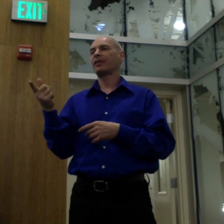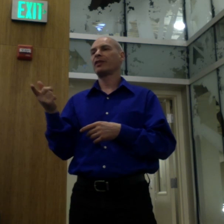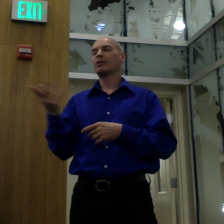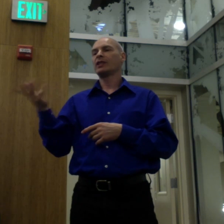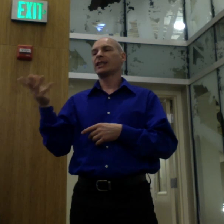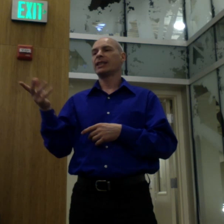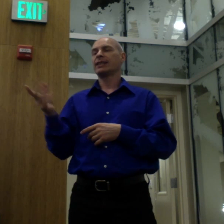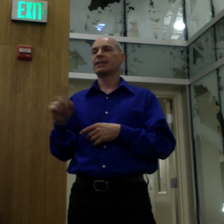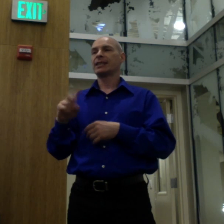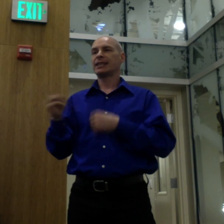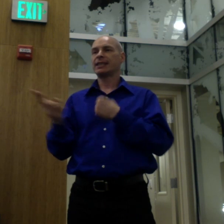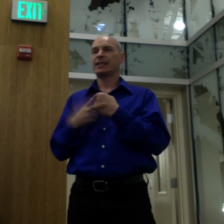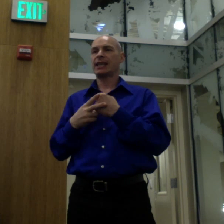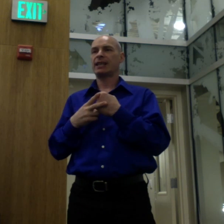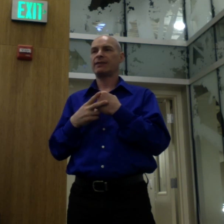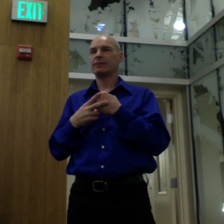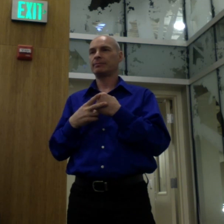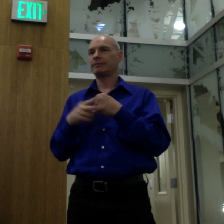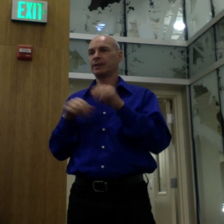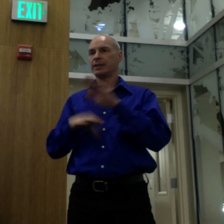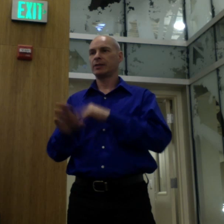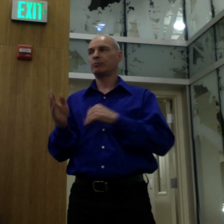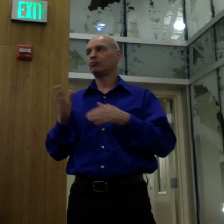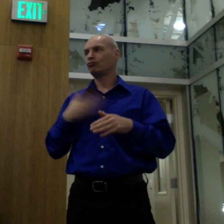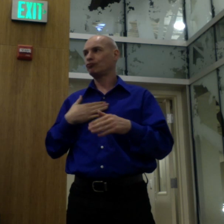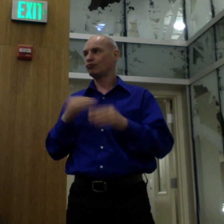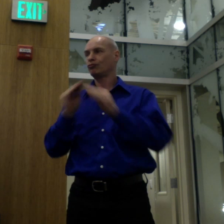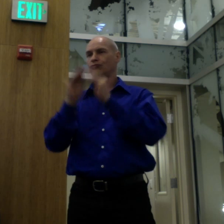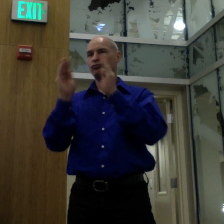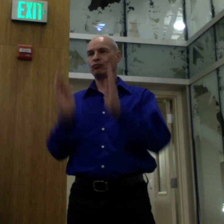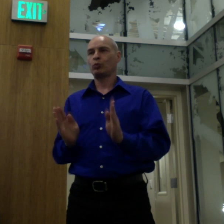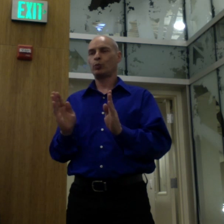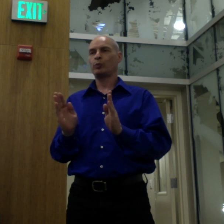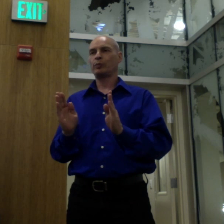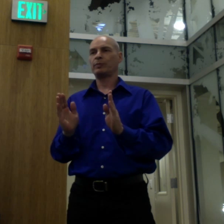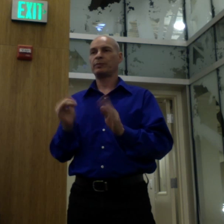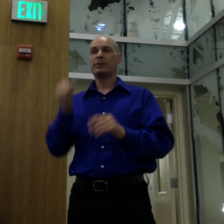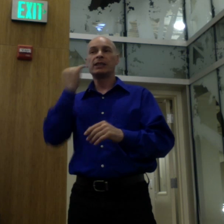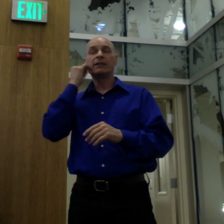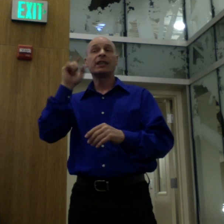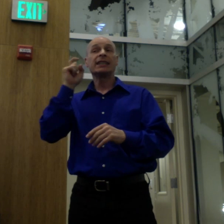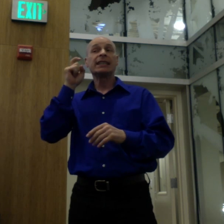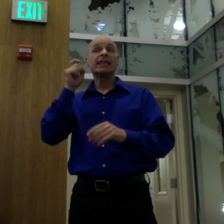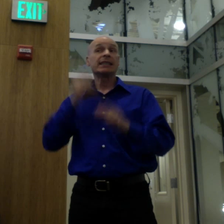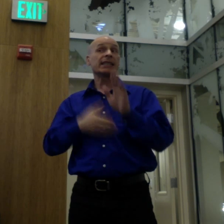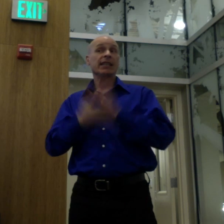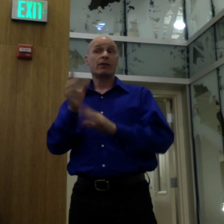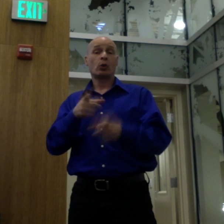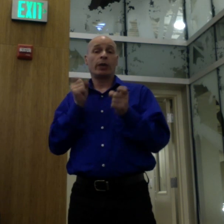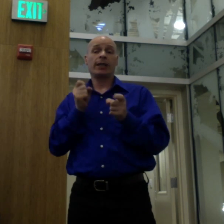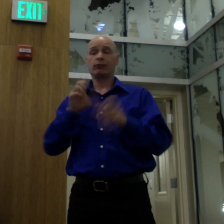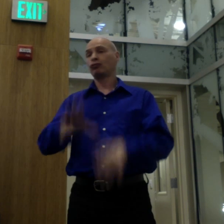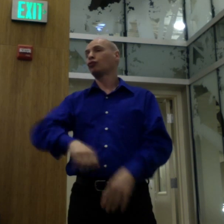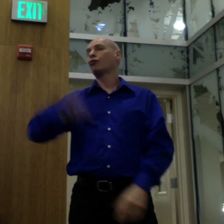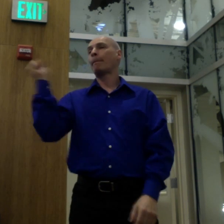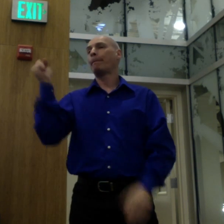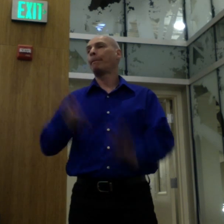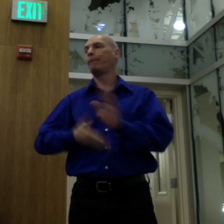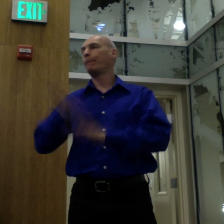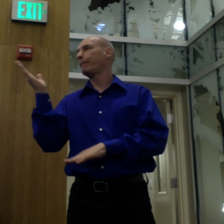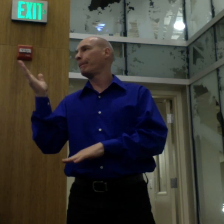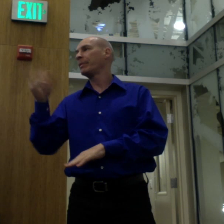where I know what it looks like, and I will probably grab that and go. The other thing that I'll